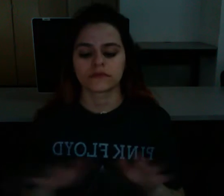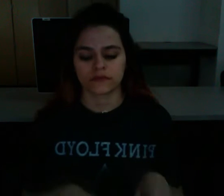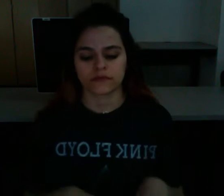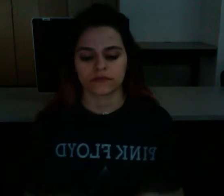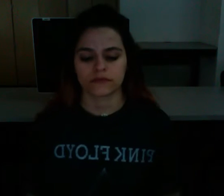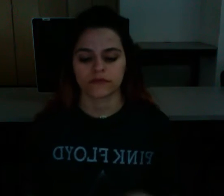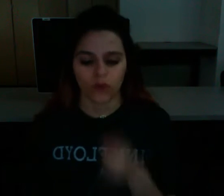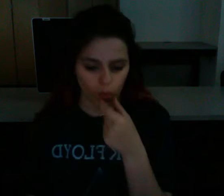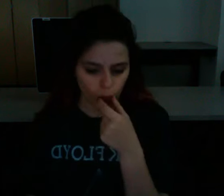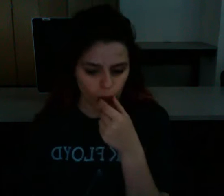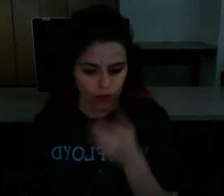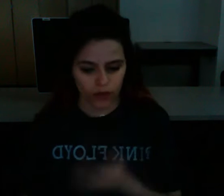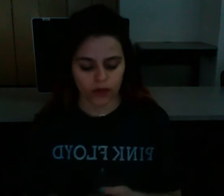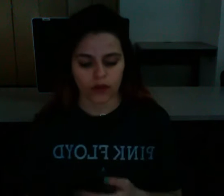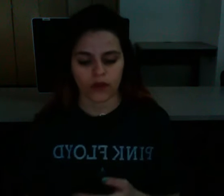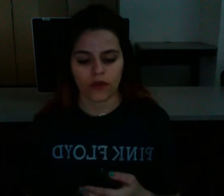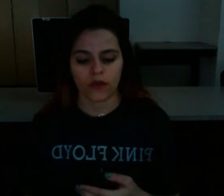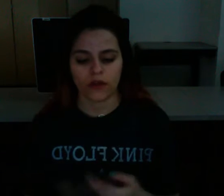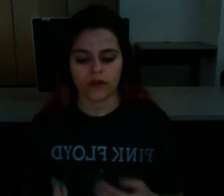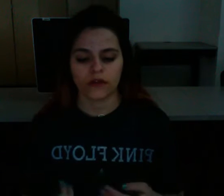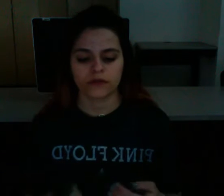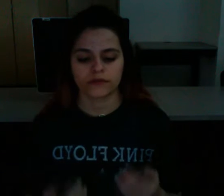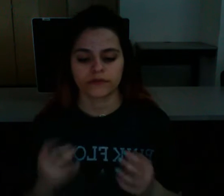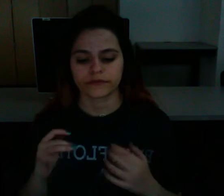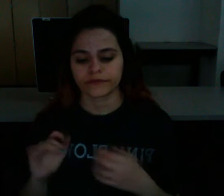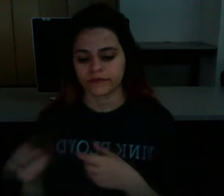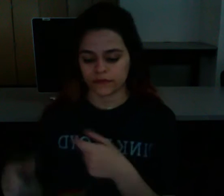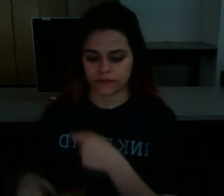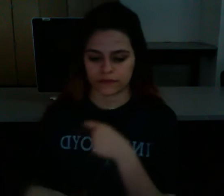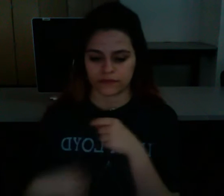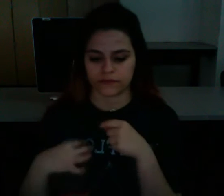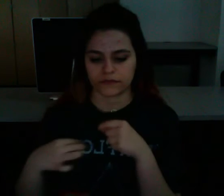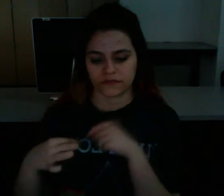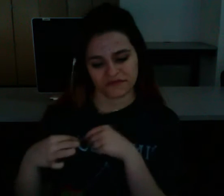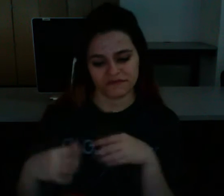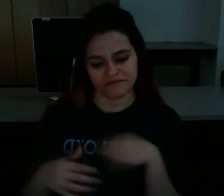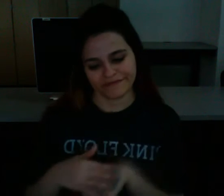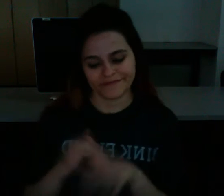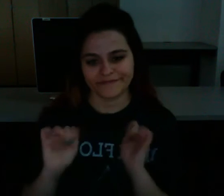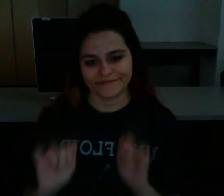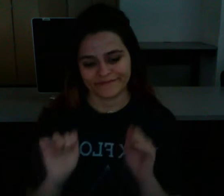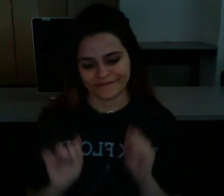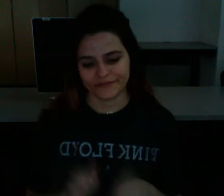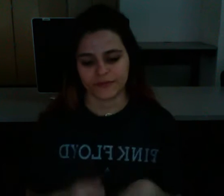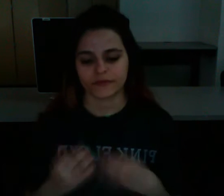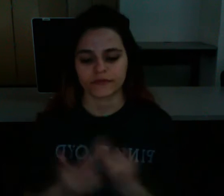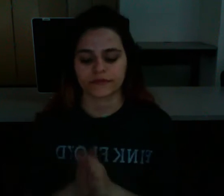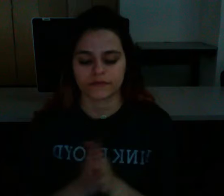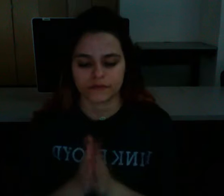that gives you some more control around there with the soft mix. And again, I could go and mess around with some